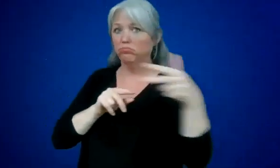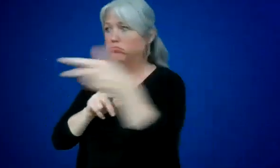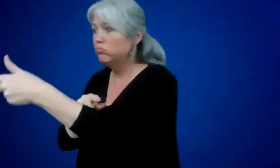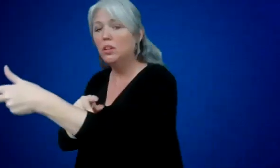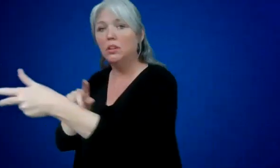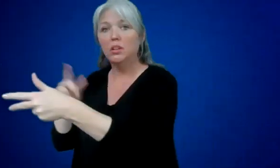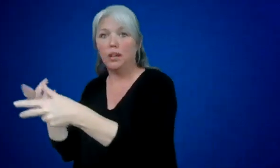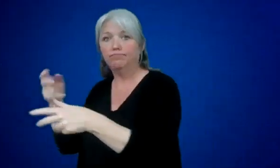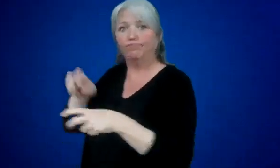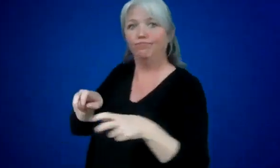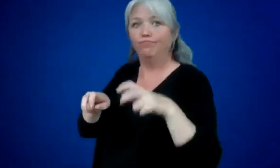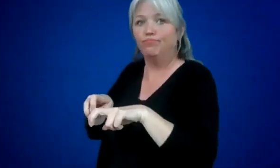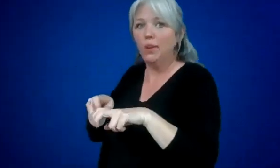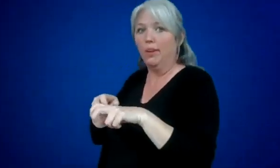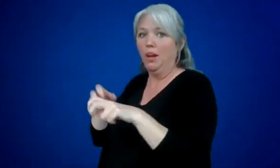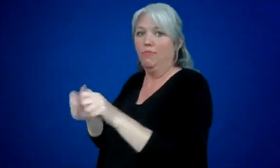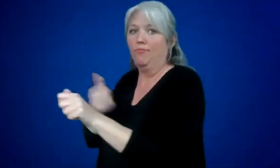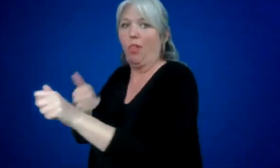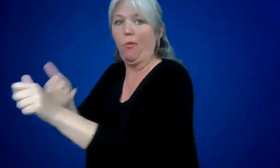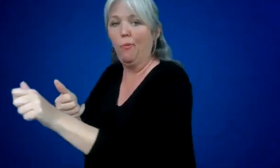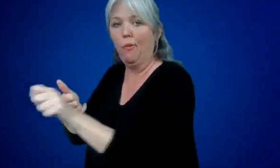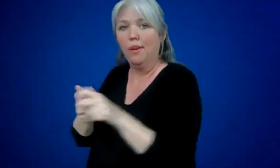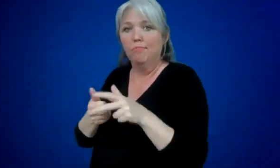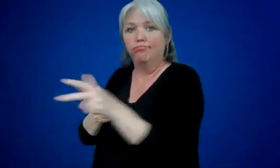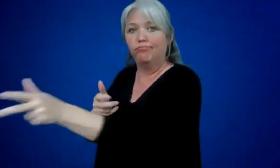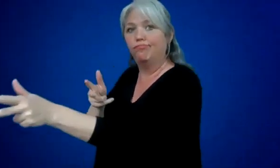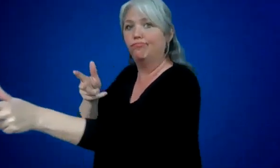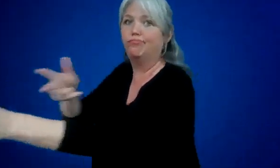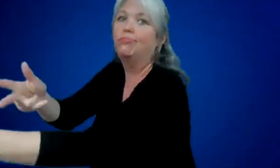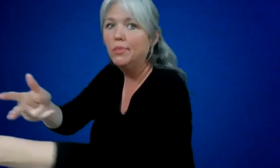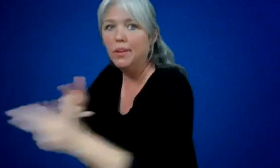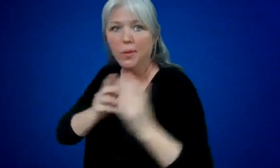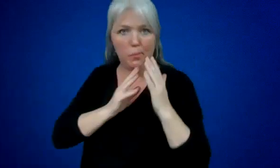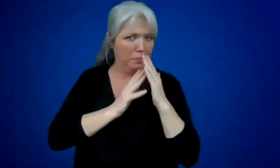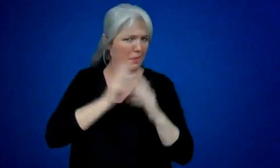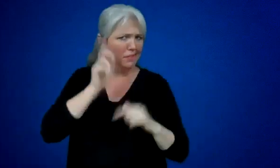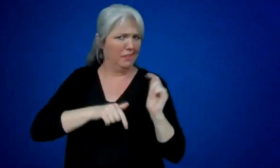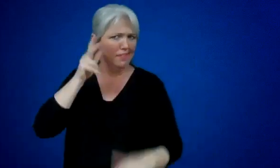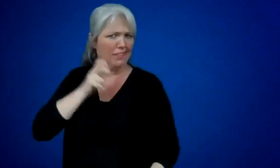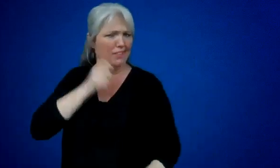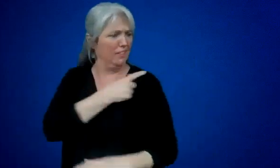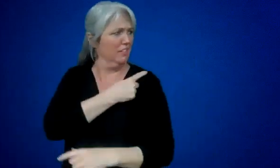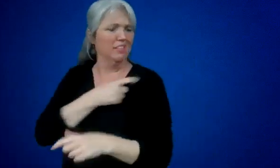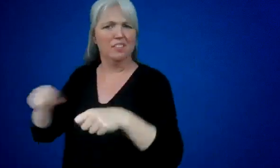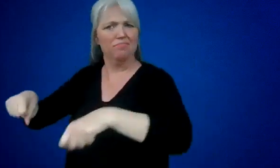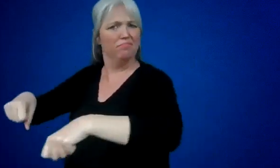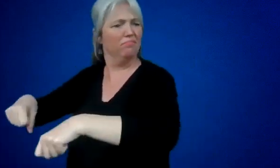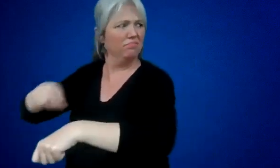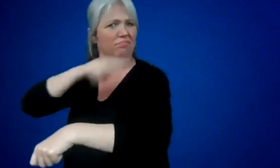ride with me. They just rode behind me and whispered things that I couldn't hear. Neither one of them had any hair on his head, because their